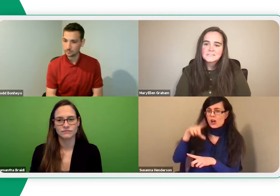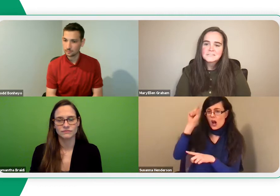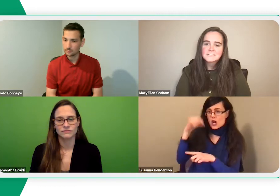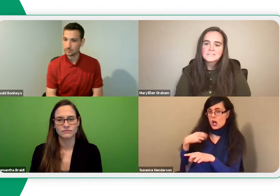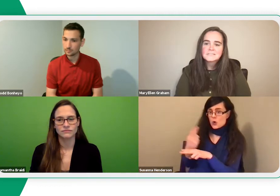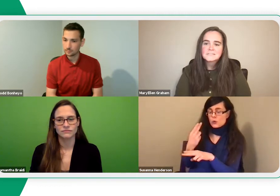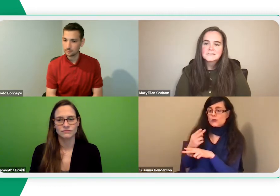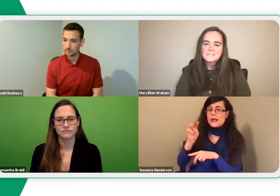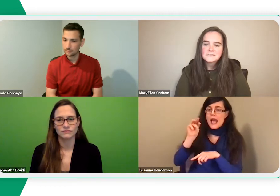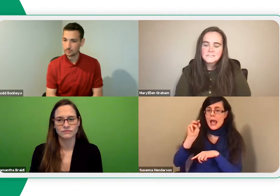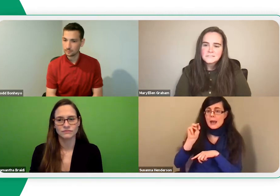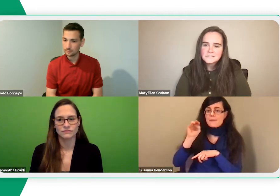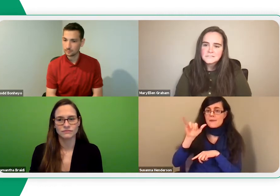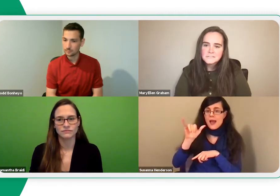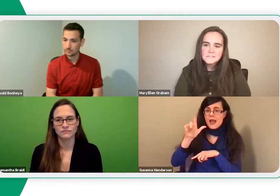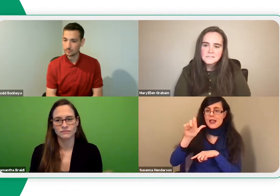weakness is,